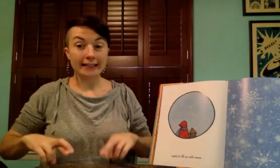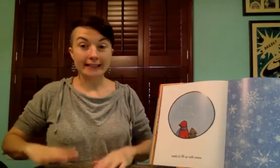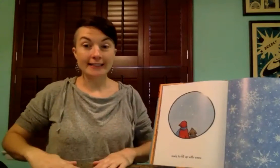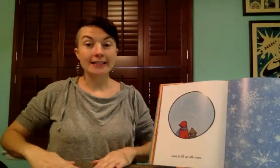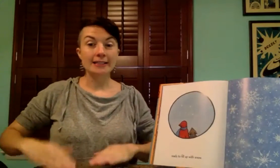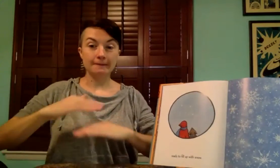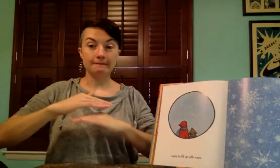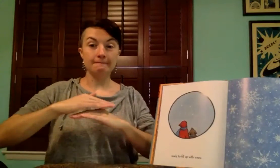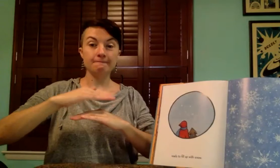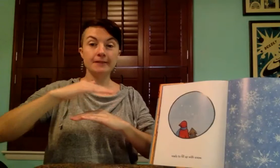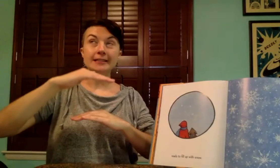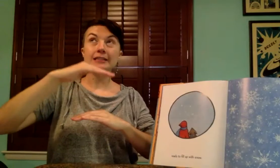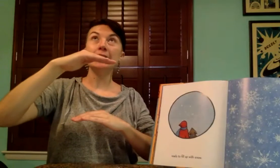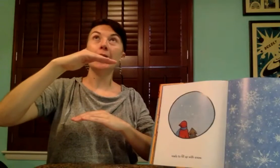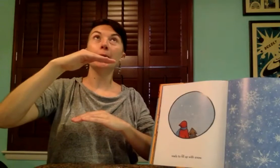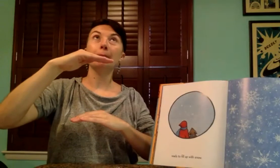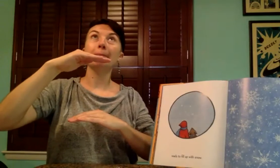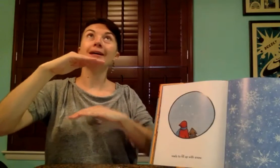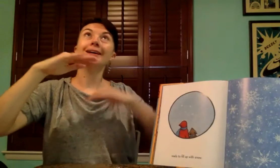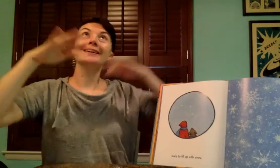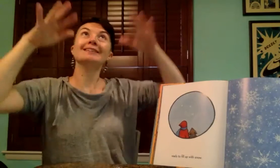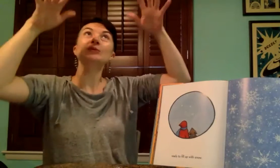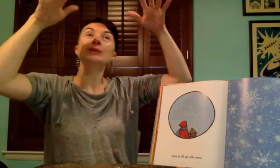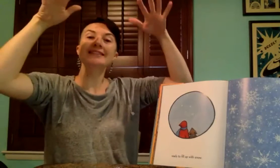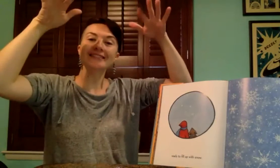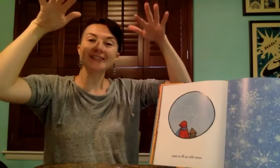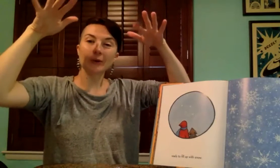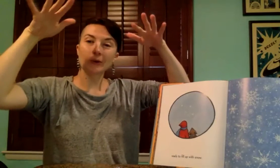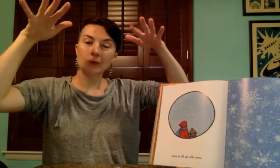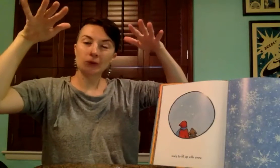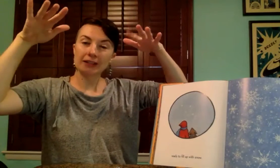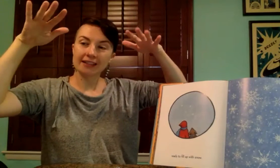ready to fill up with snow.